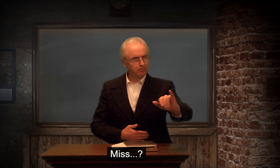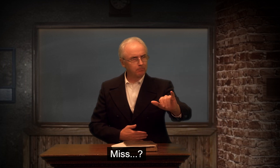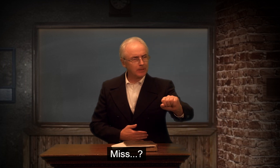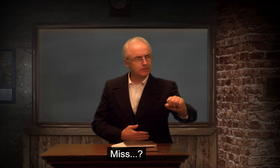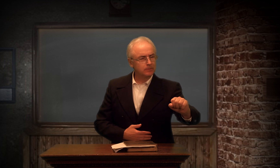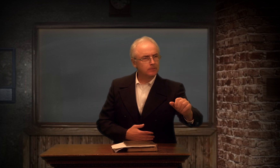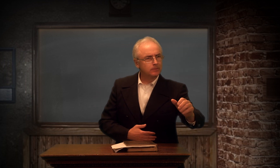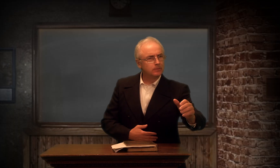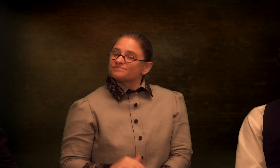Miss